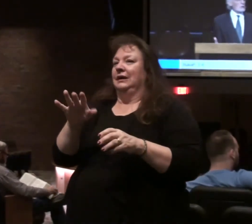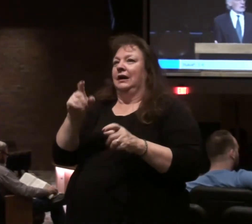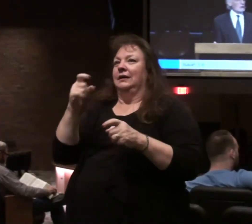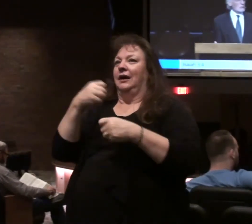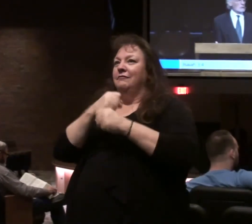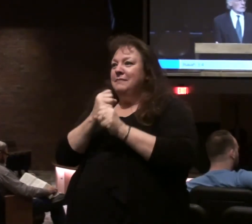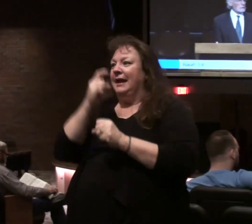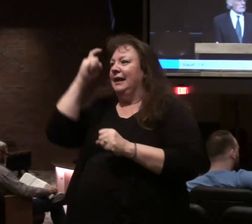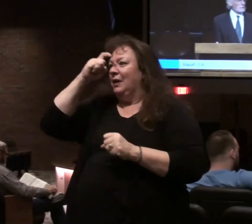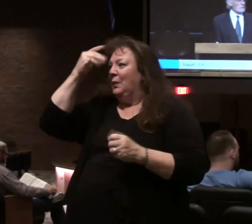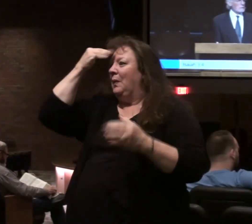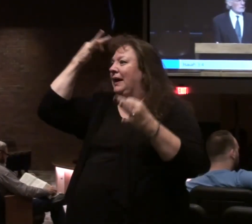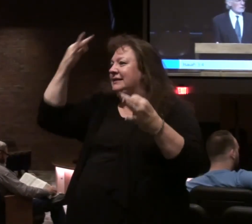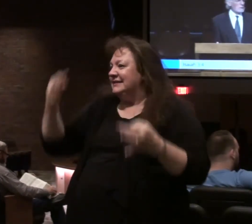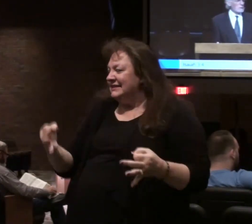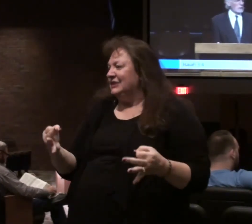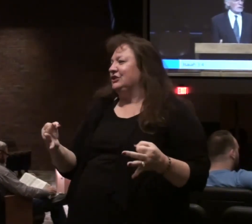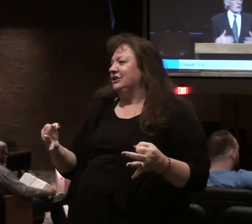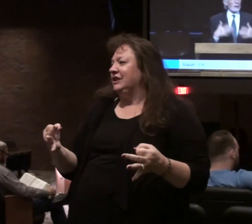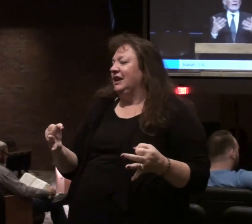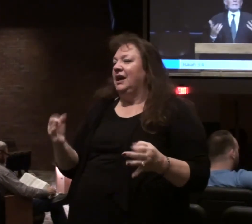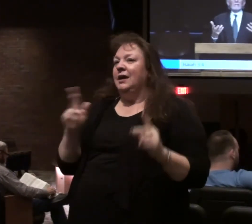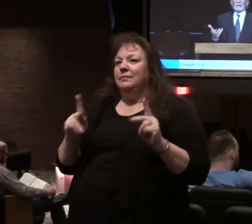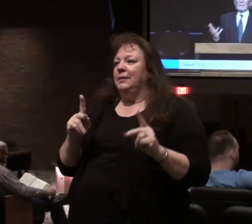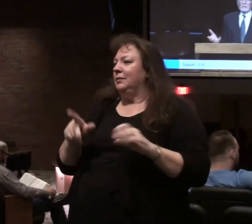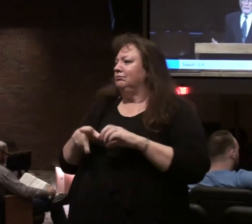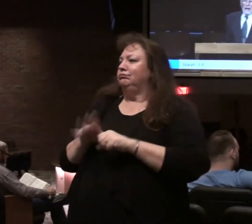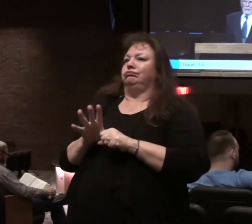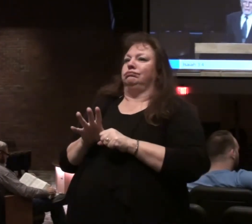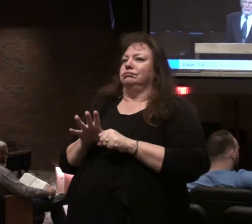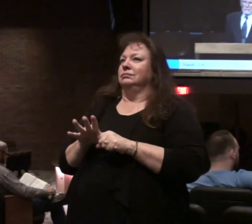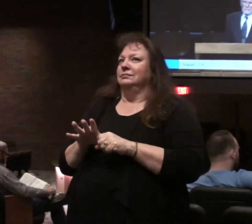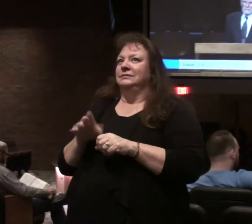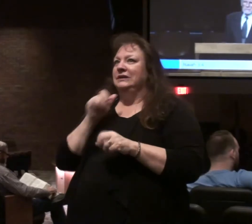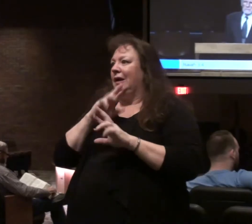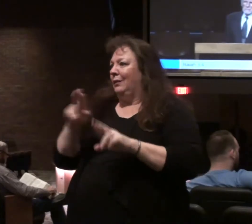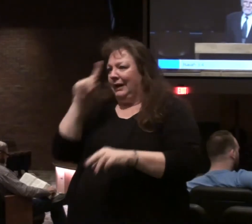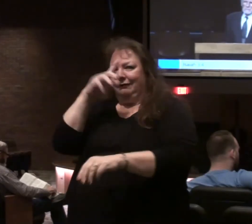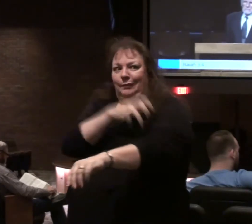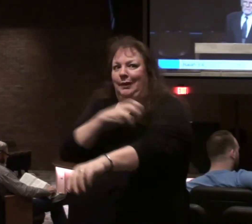wise decisions. Those who are unfit for power.